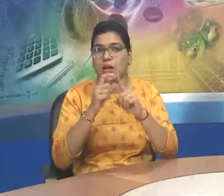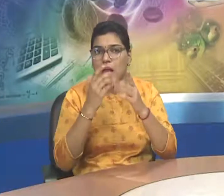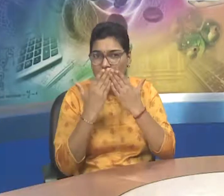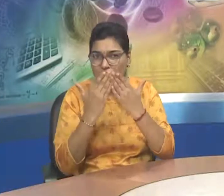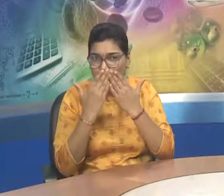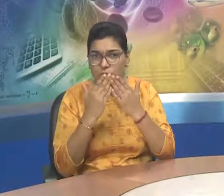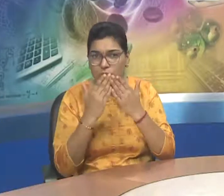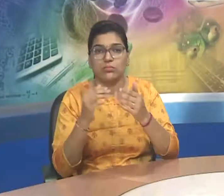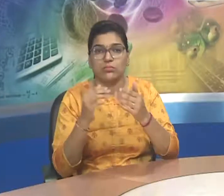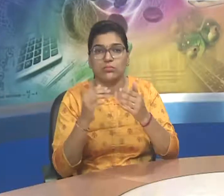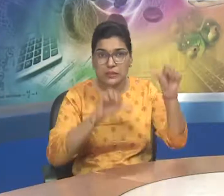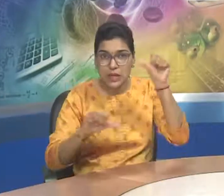UNESCO,